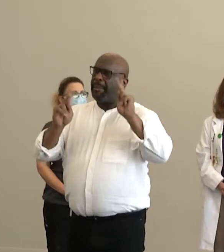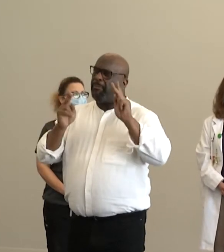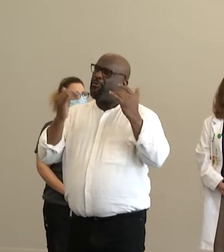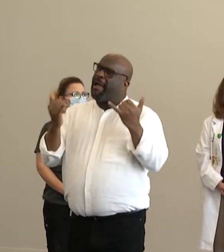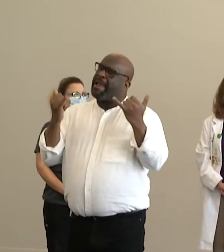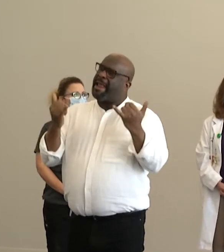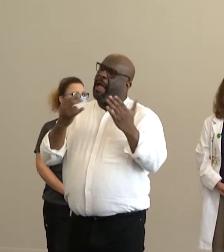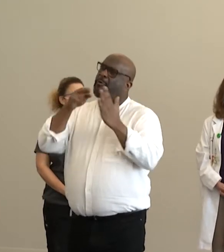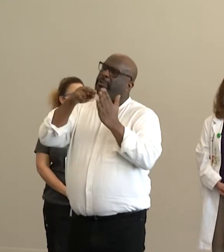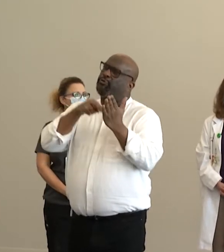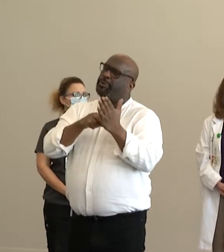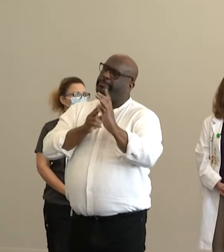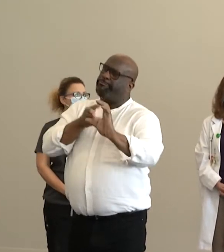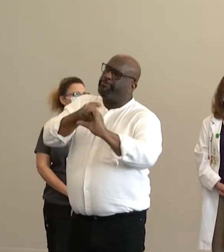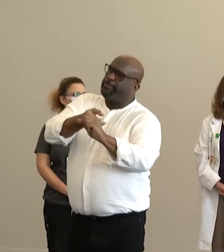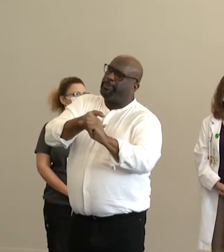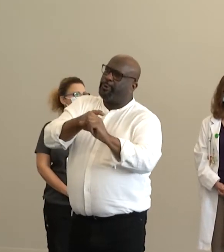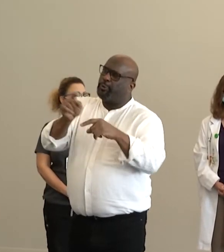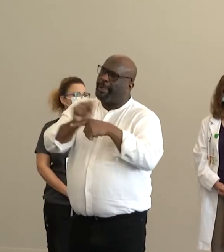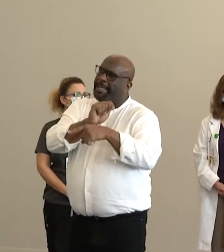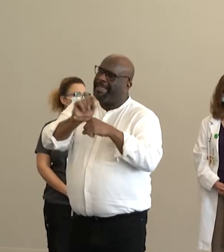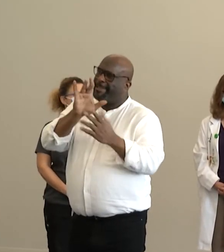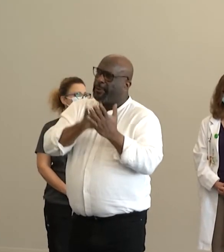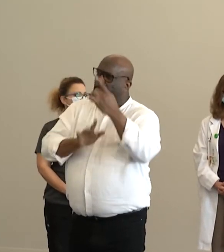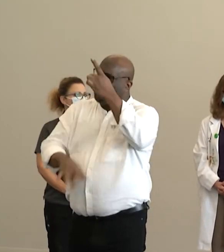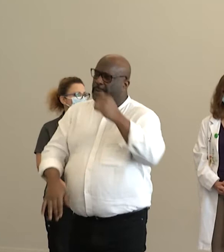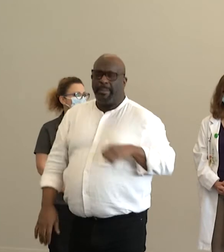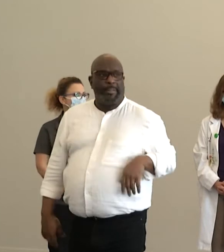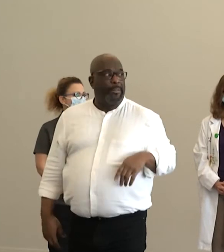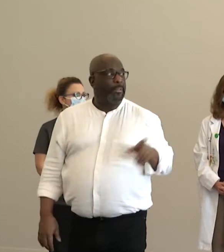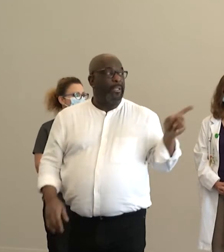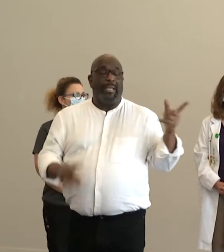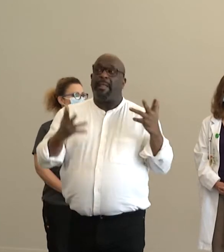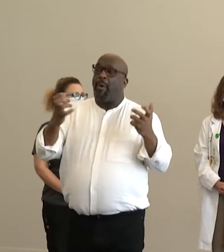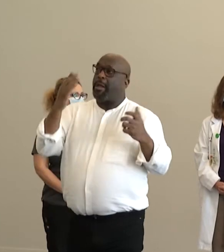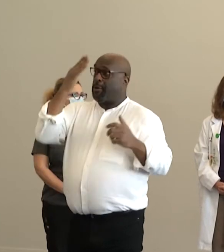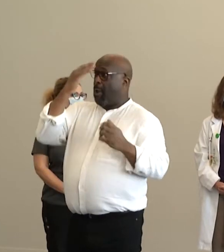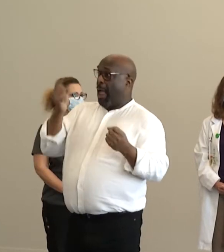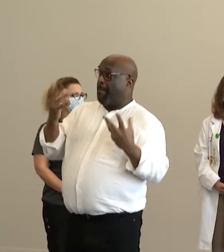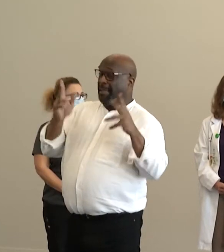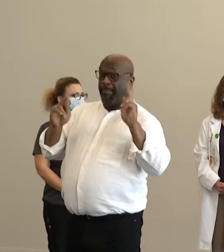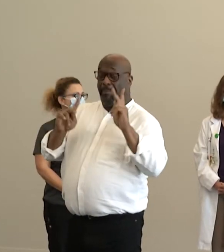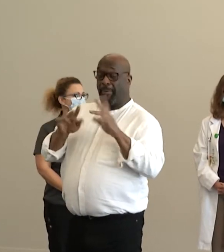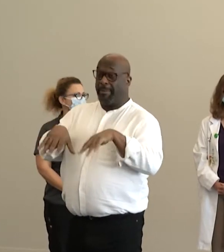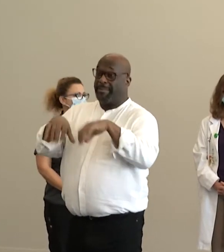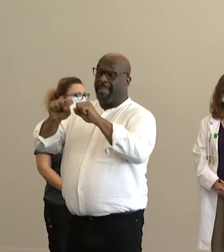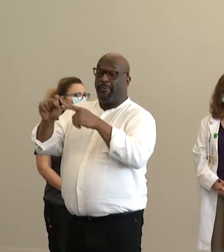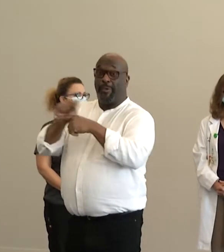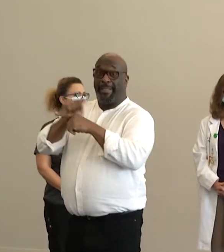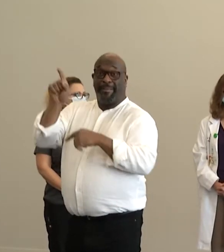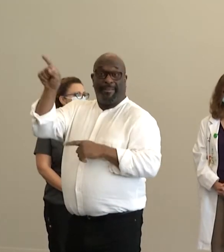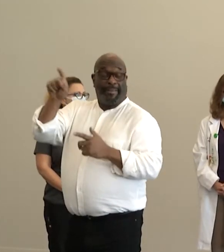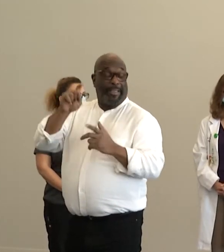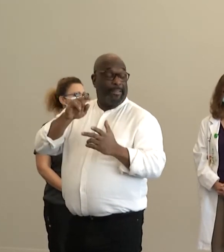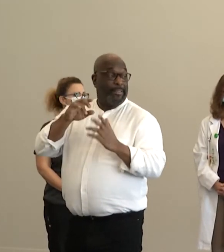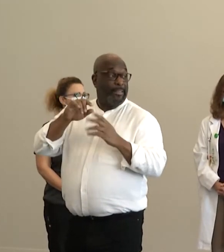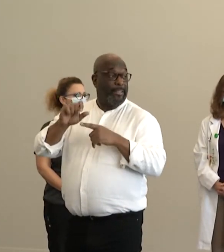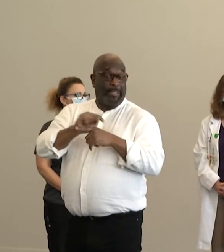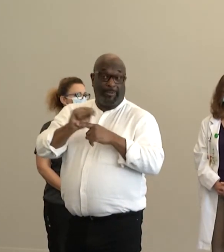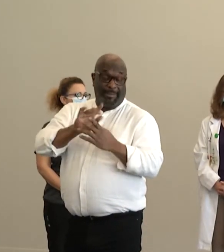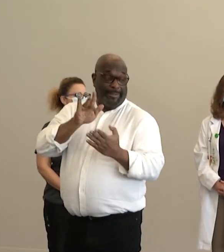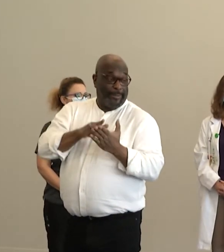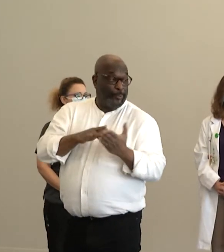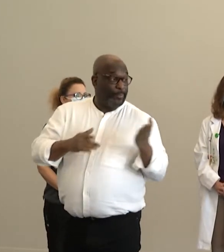now? All right, the question is how many people are being trained at the simulation center? Dr. Sergel?